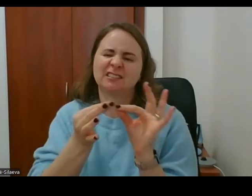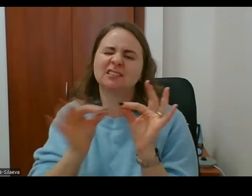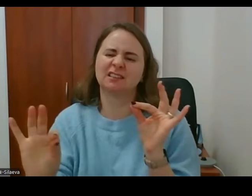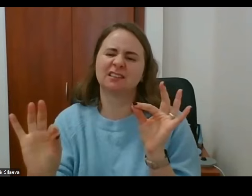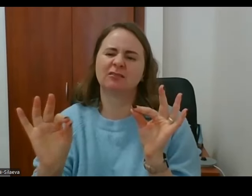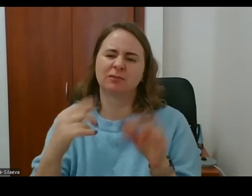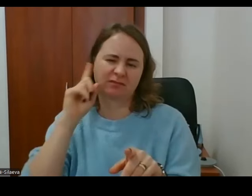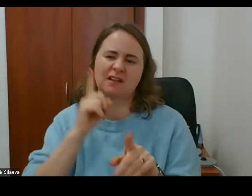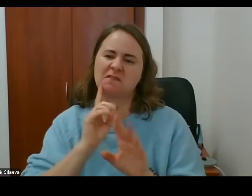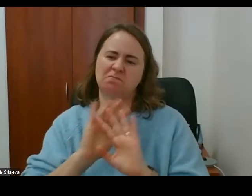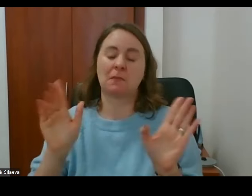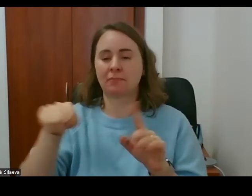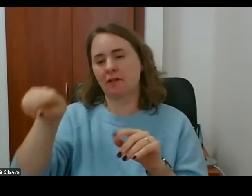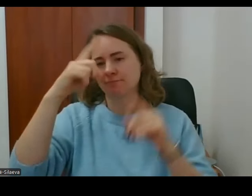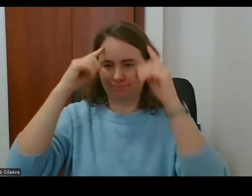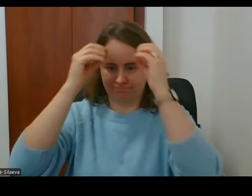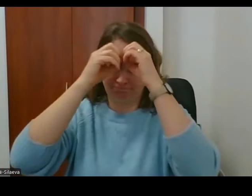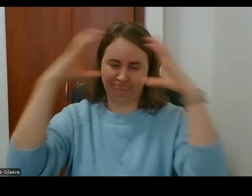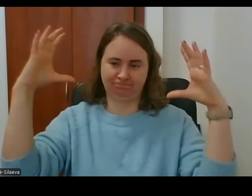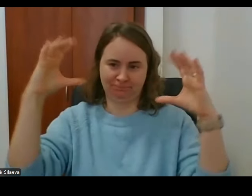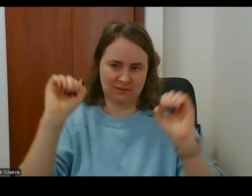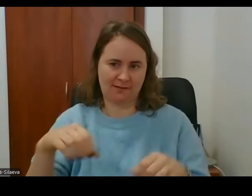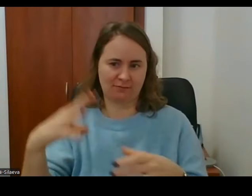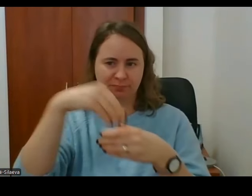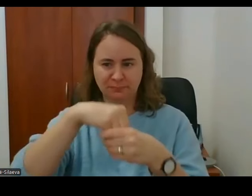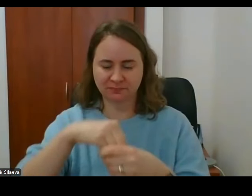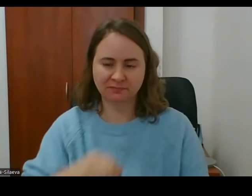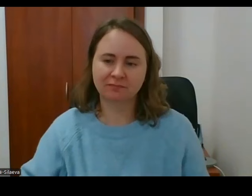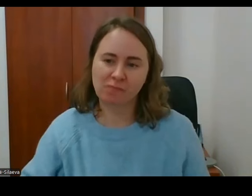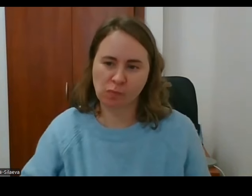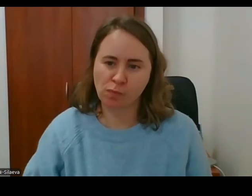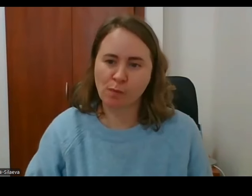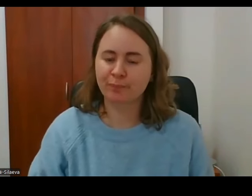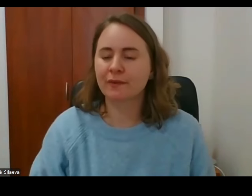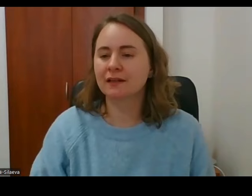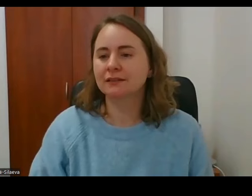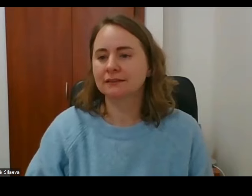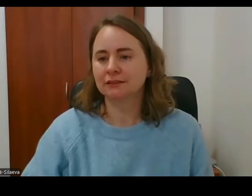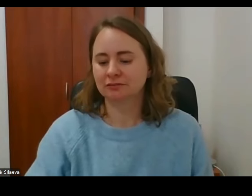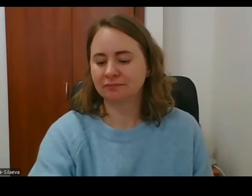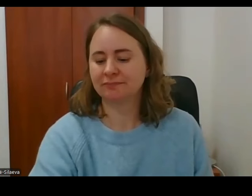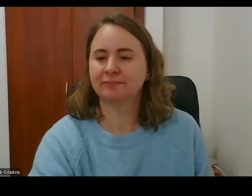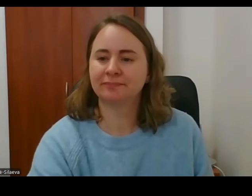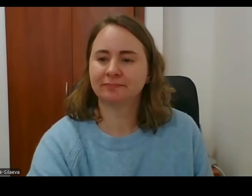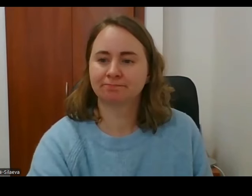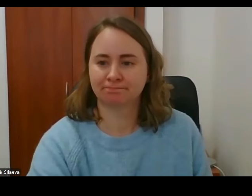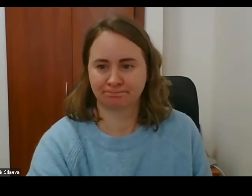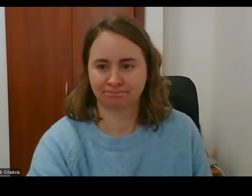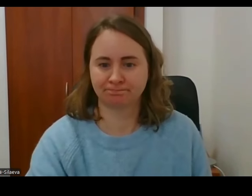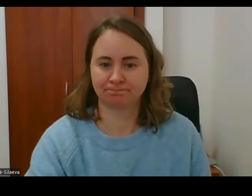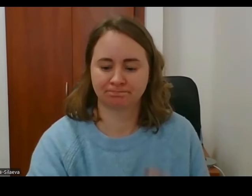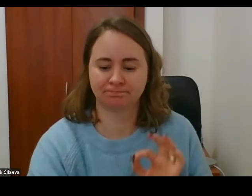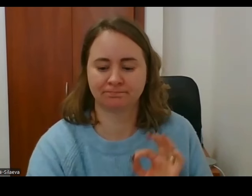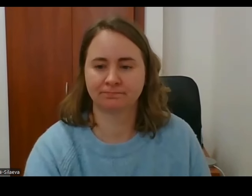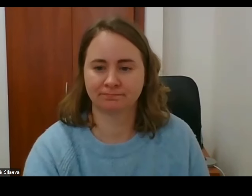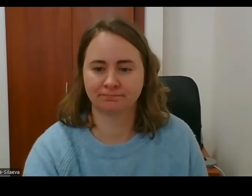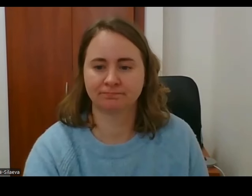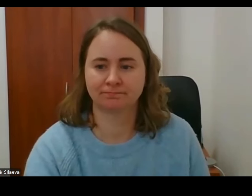or hard of hearing or individuals with sign language, with technologists or hearing aids. No, I will just use one term,